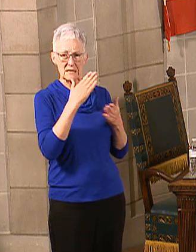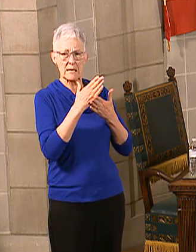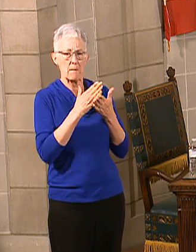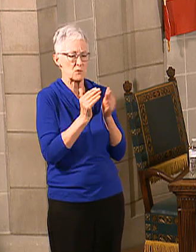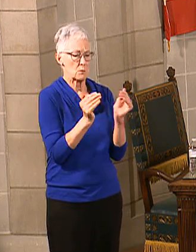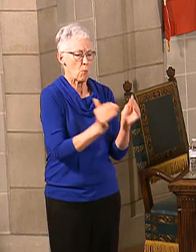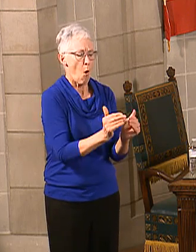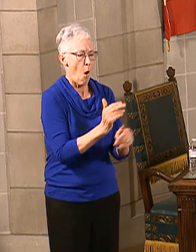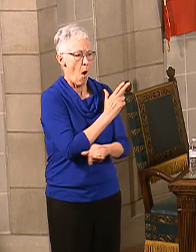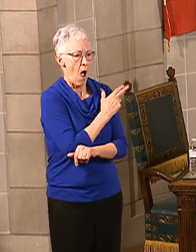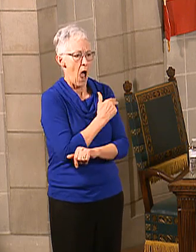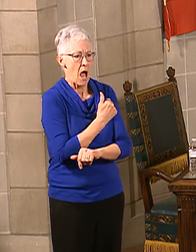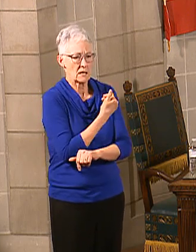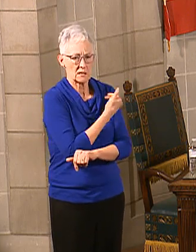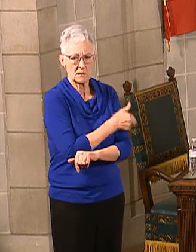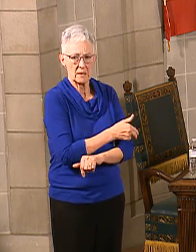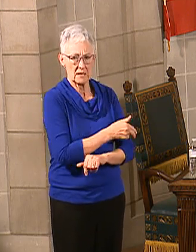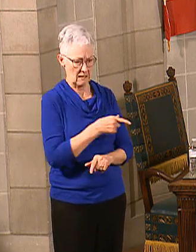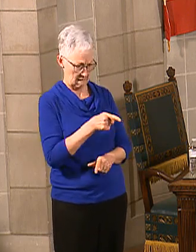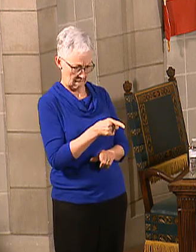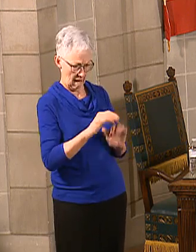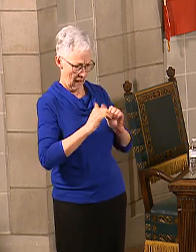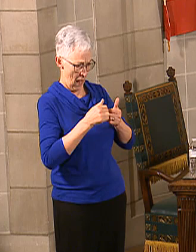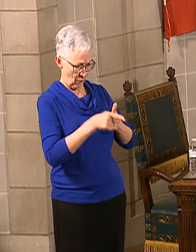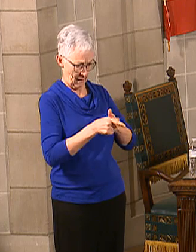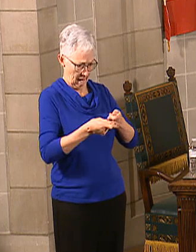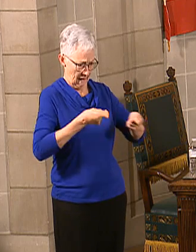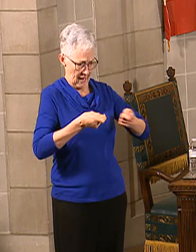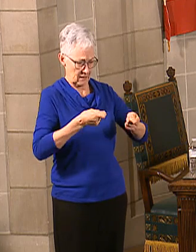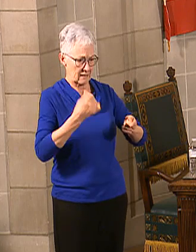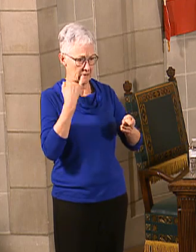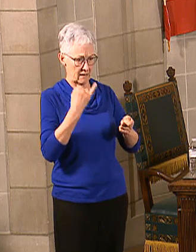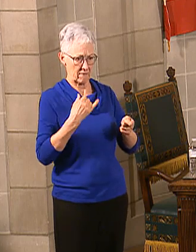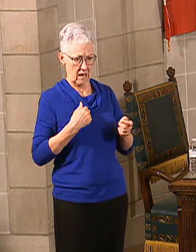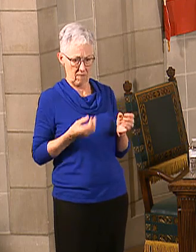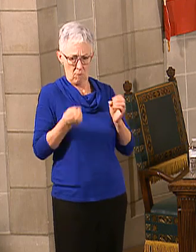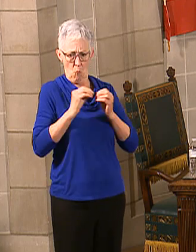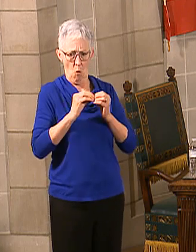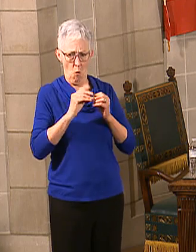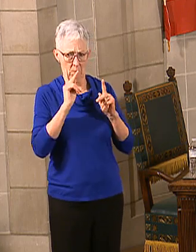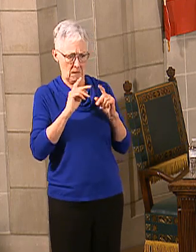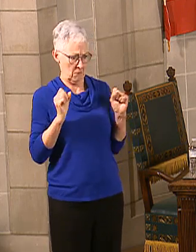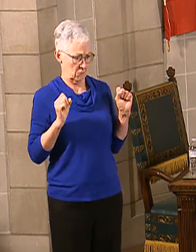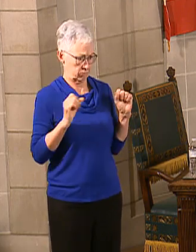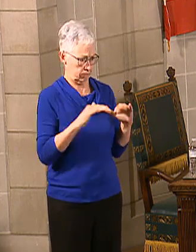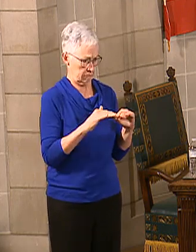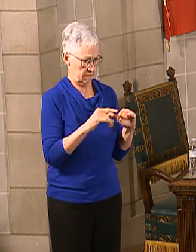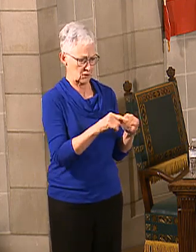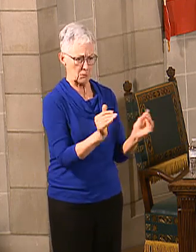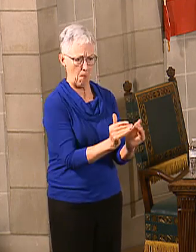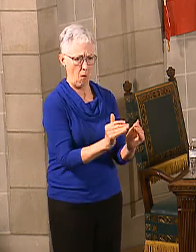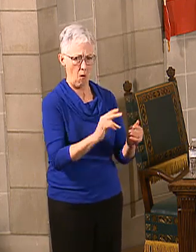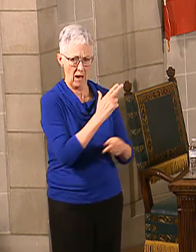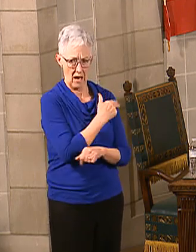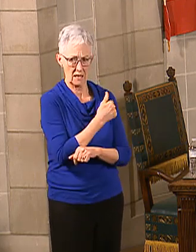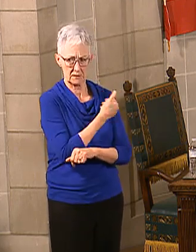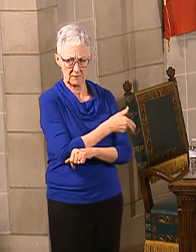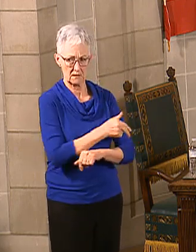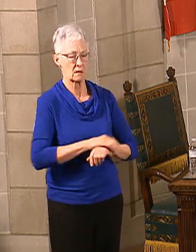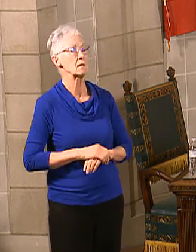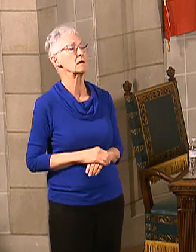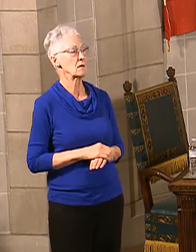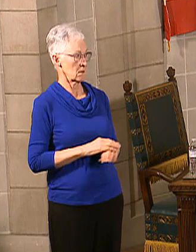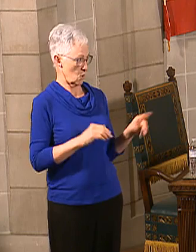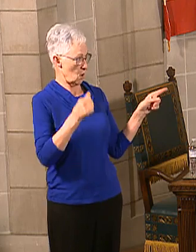handle patient surge capacity? It wouldn't take too many extra patients to create a problem for them. So yesterday, we talked about the executive order